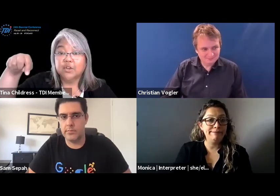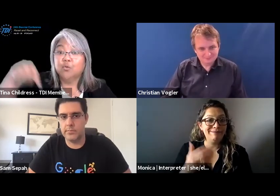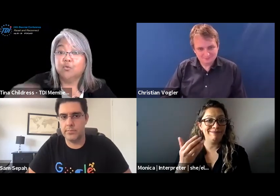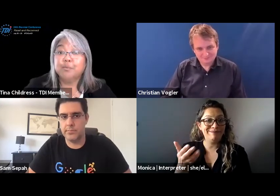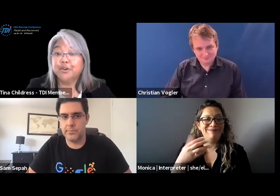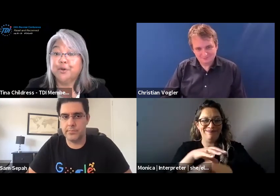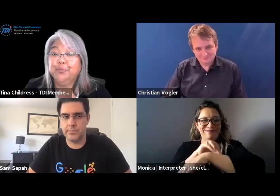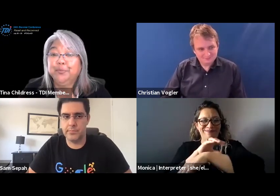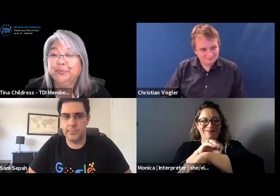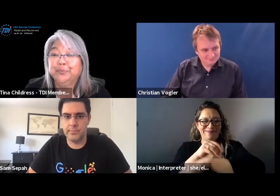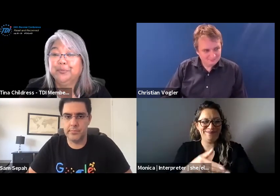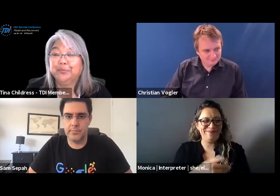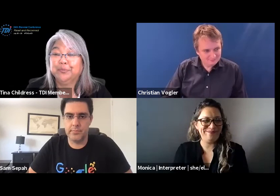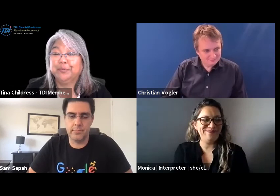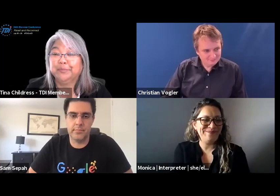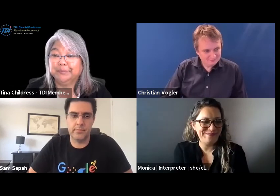So, Roberta.